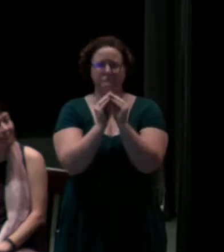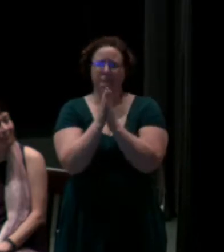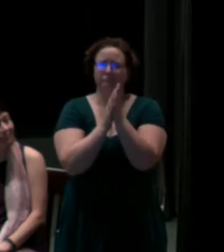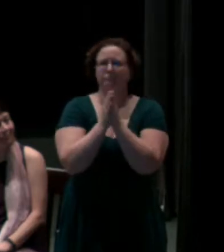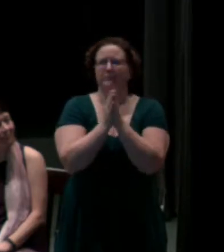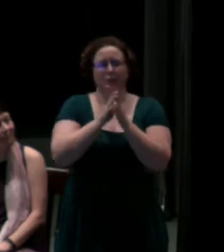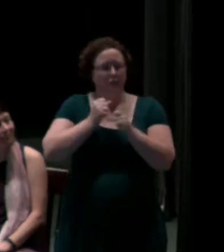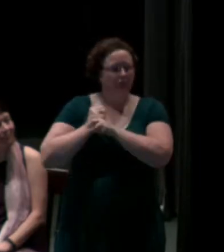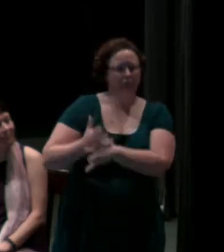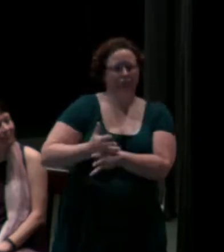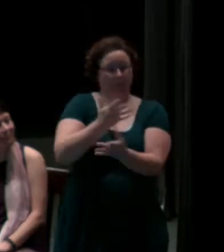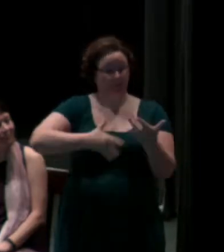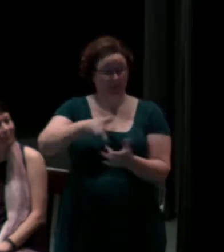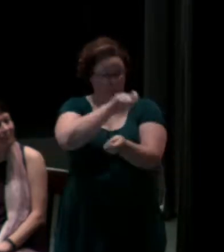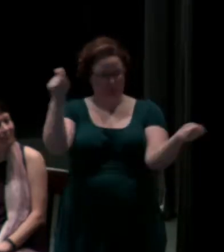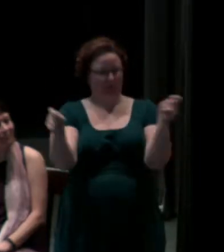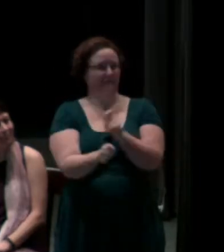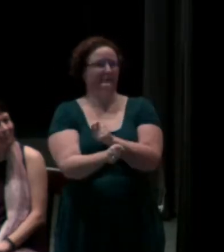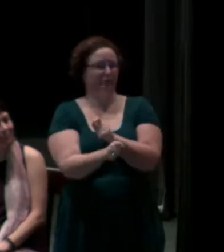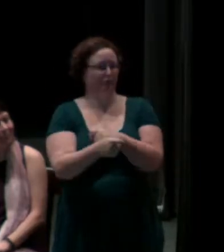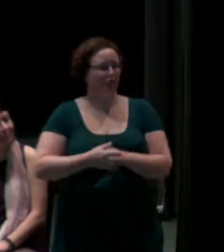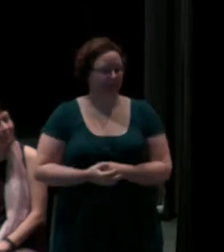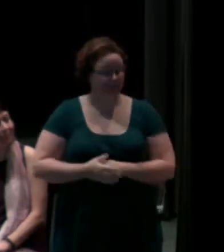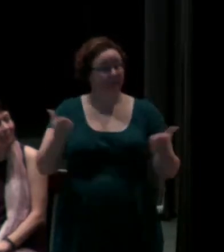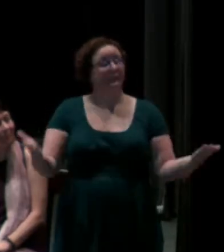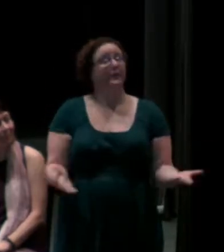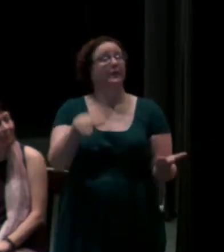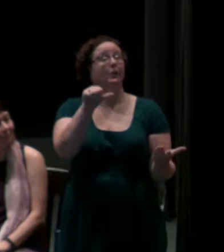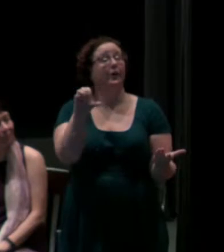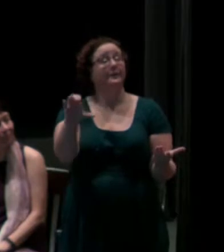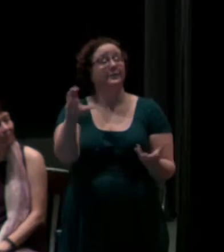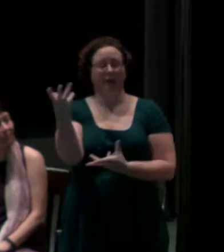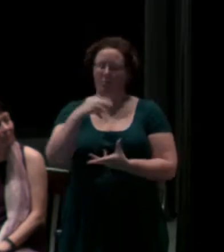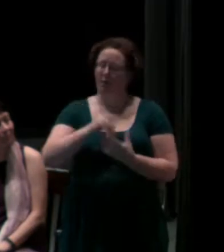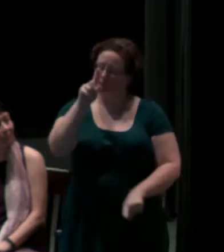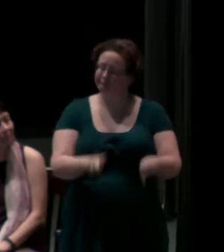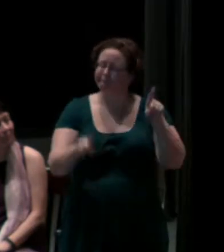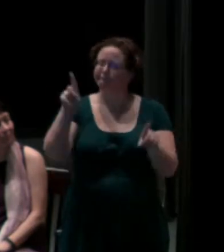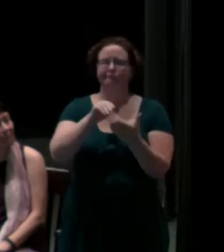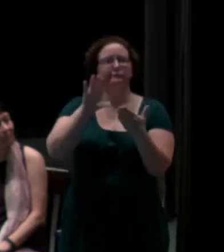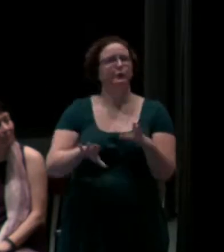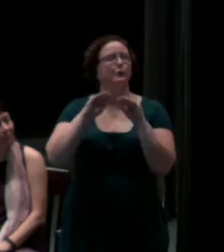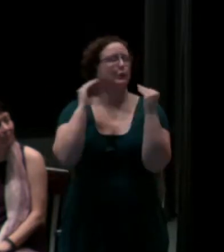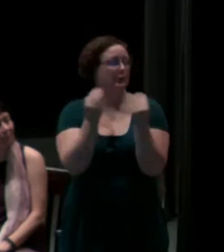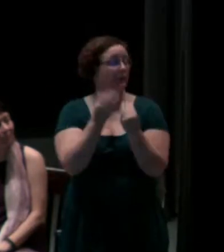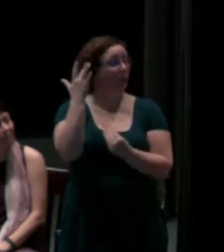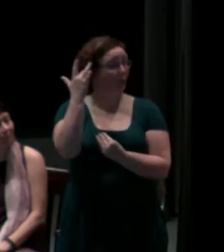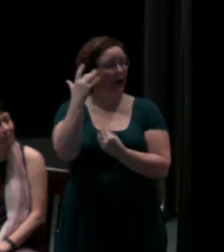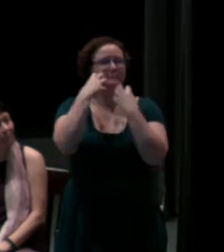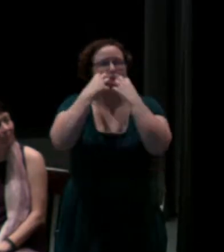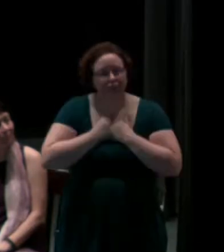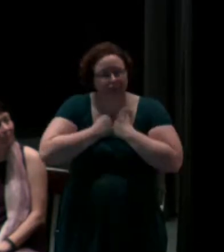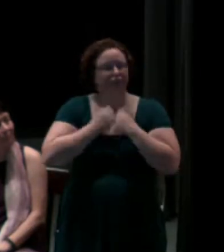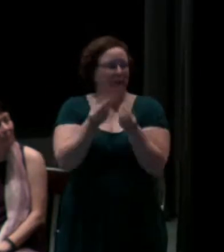college assures you that barriers are meant to be broken. Here at Agnes Scott, I'm a part of many student organizations because I truly care about